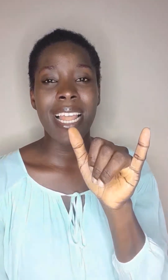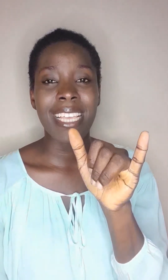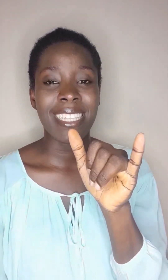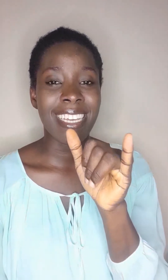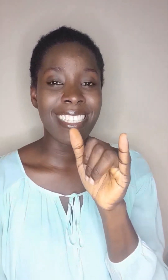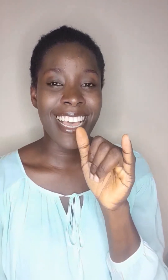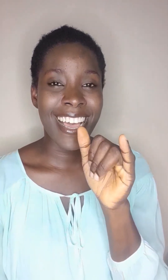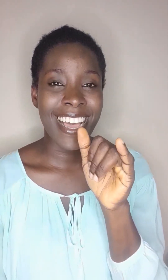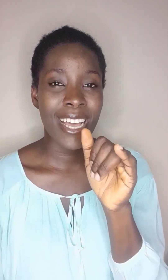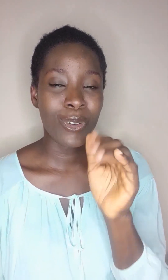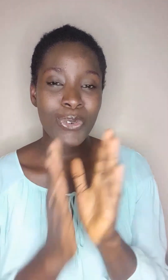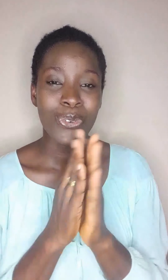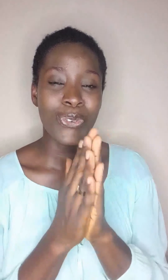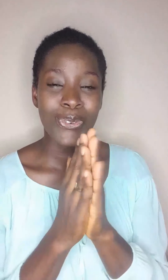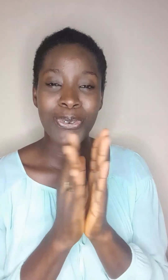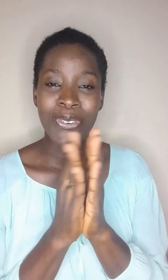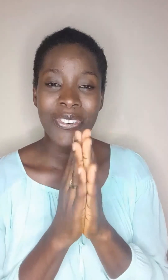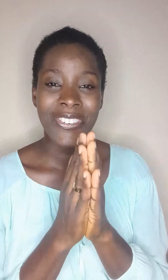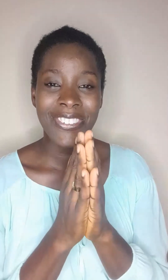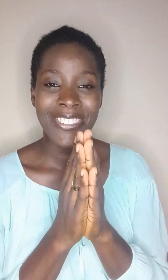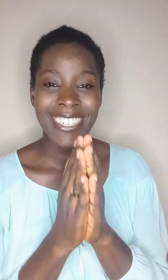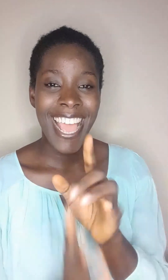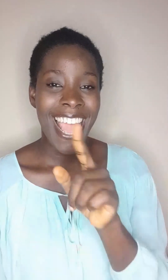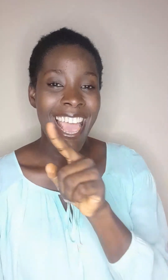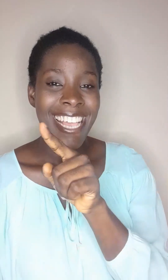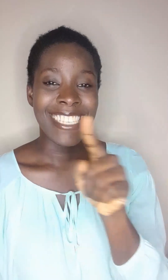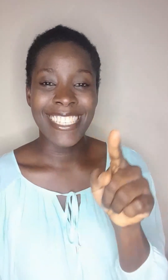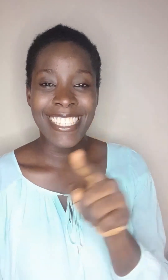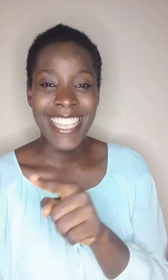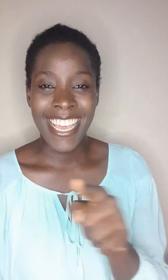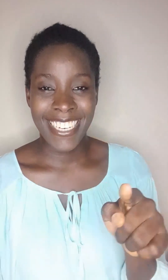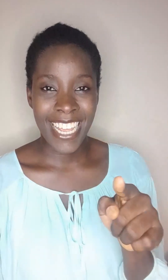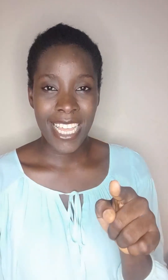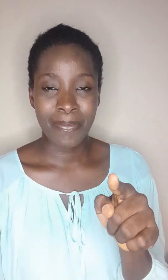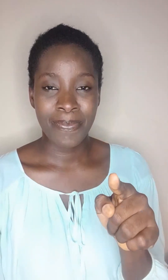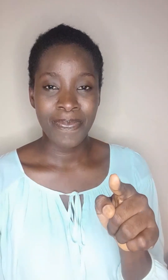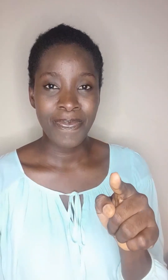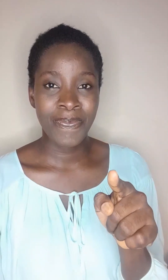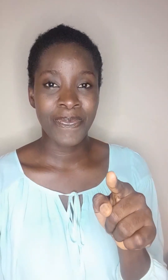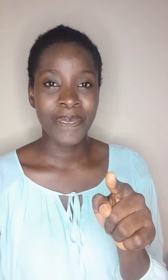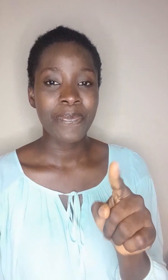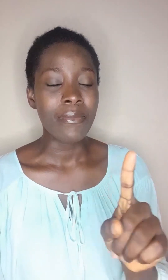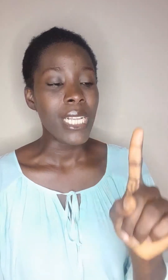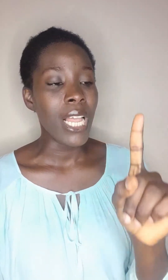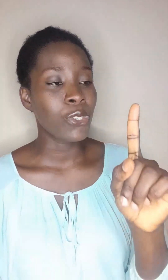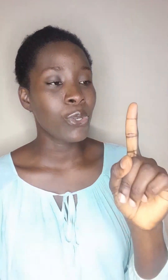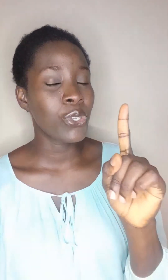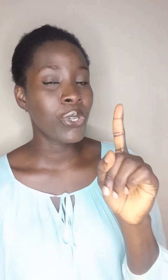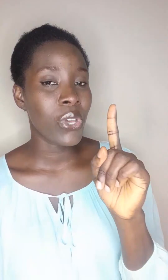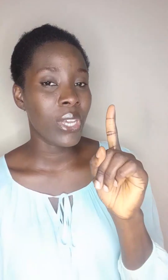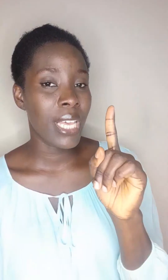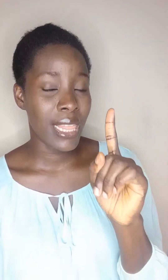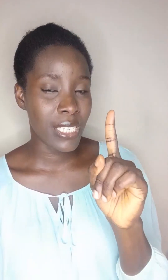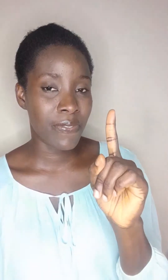last letter, ooh, Z. So you use your index